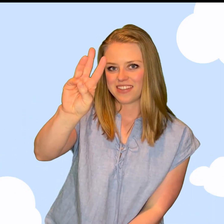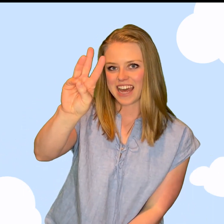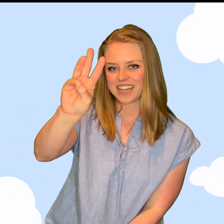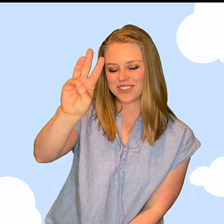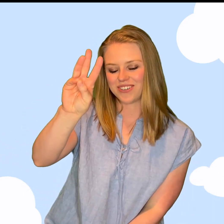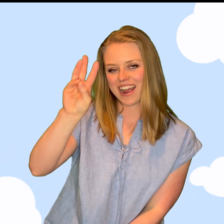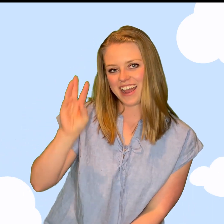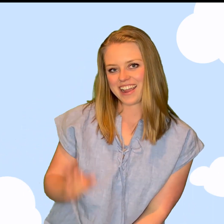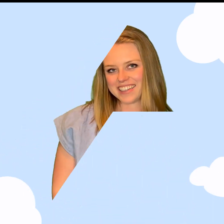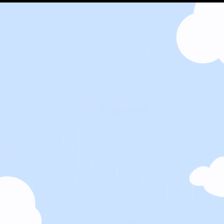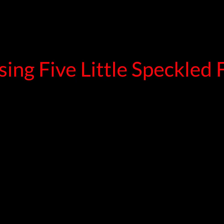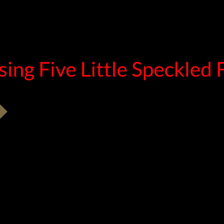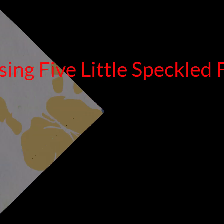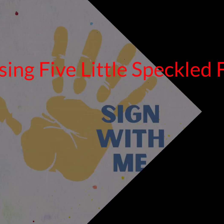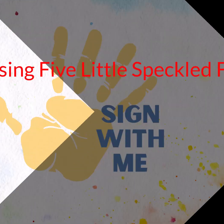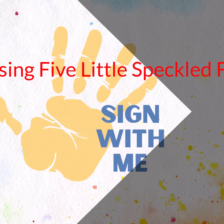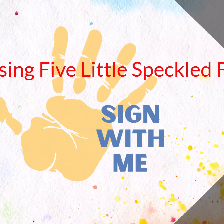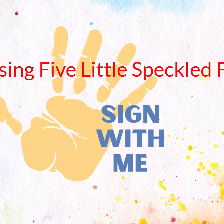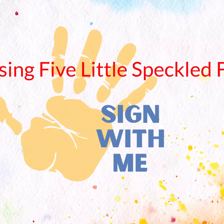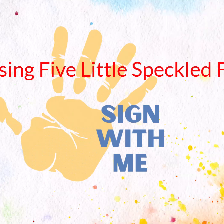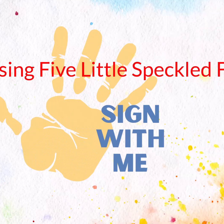That's right.